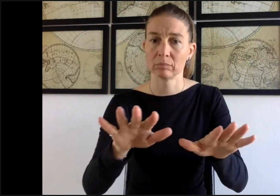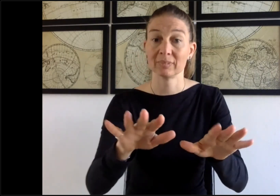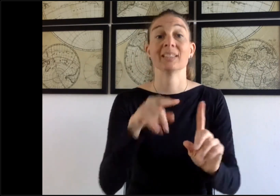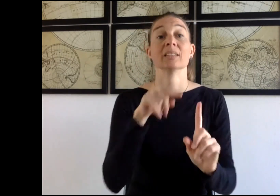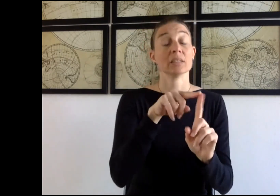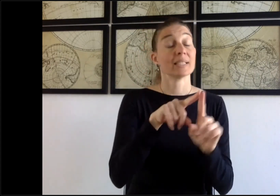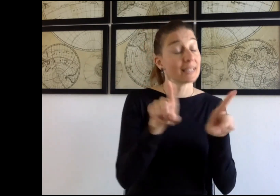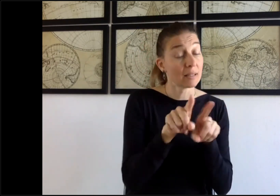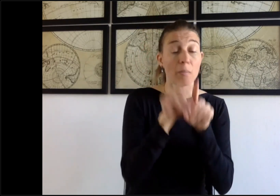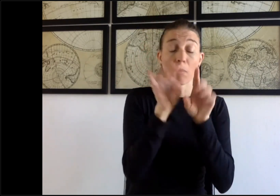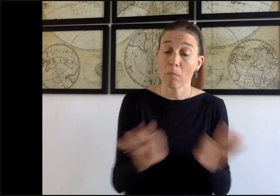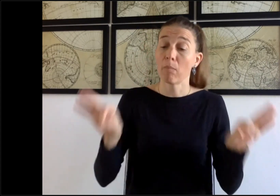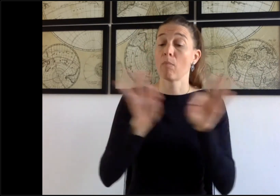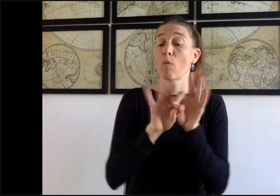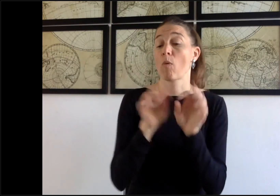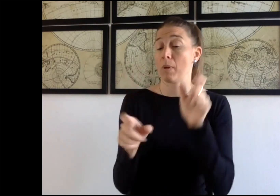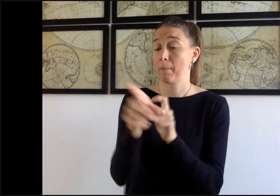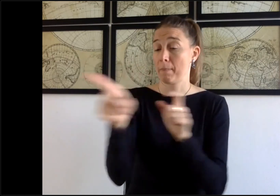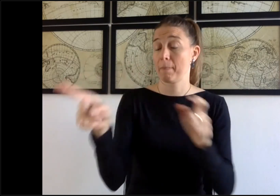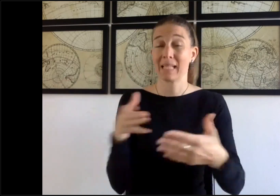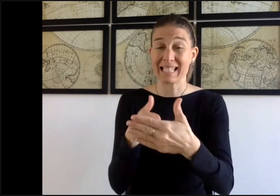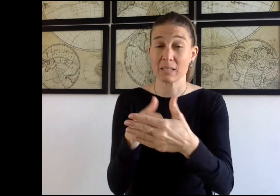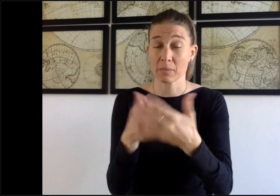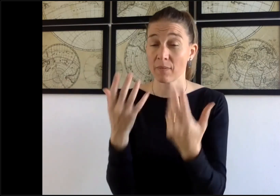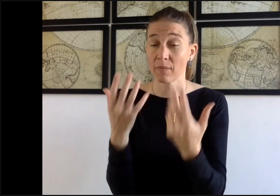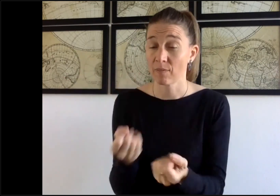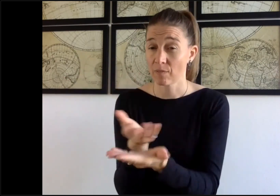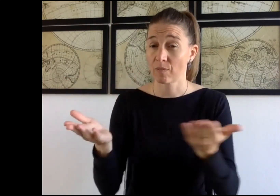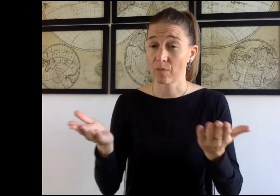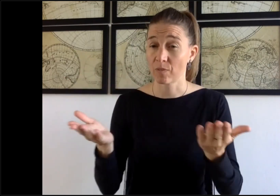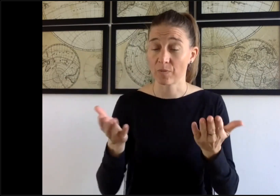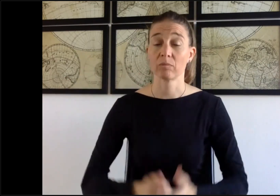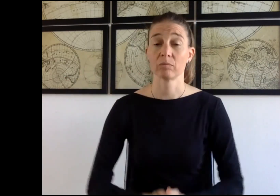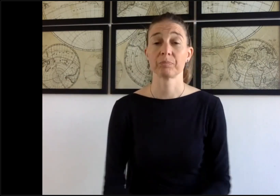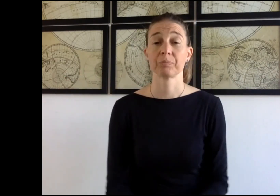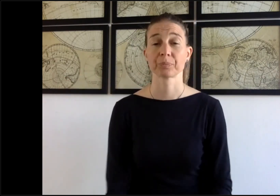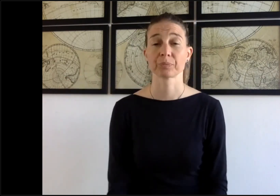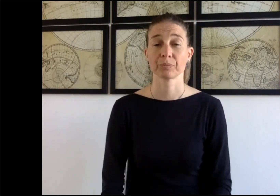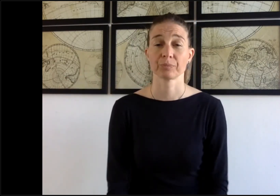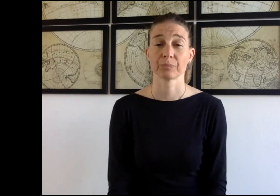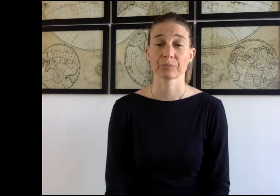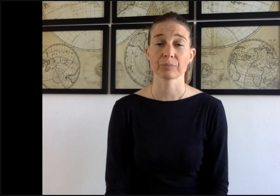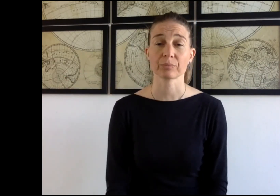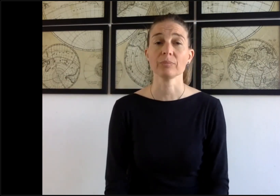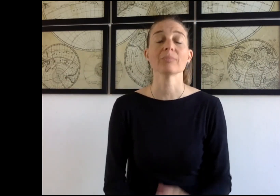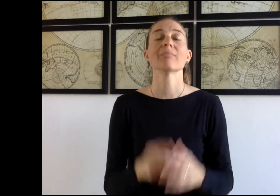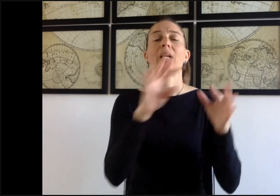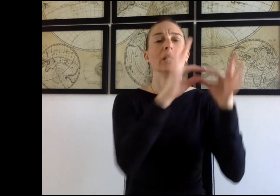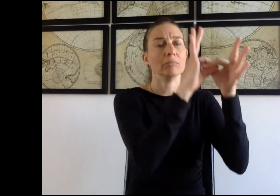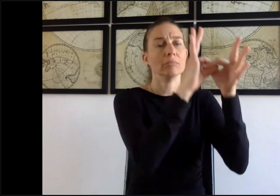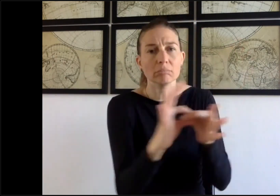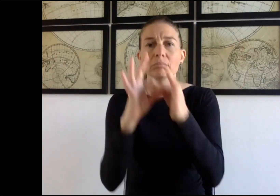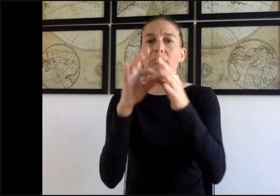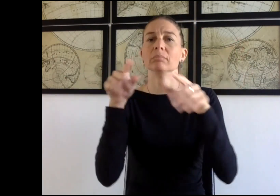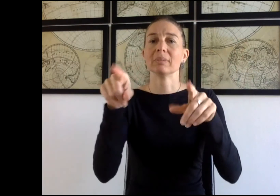puts forward the central role that is given to equality and non-discrimination. I would like to point